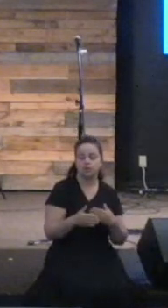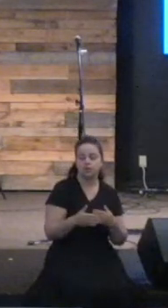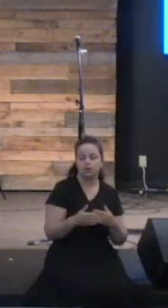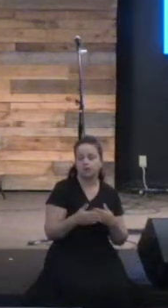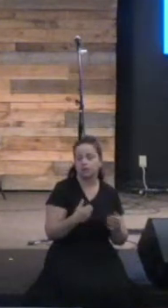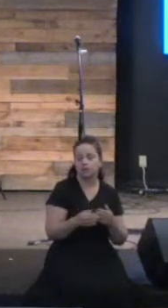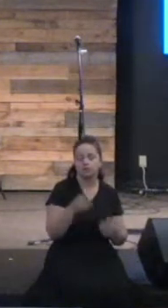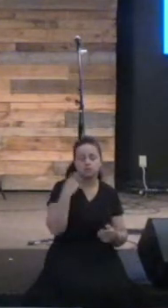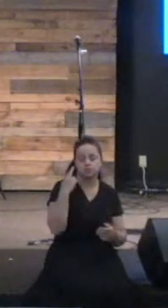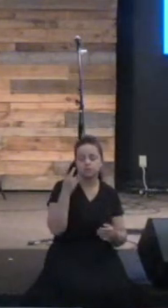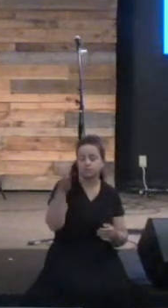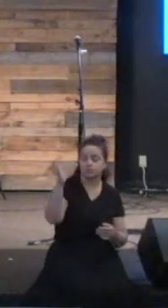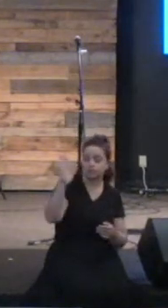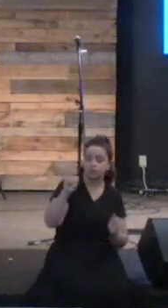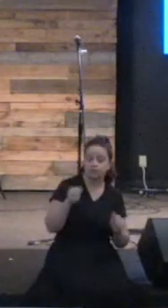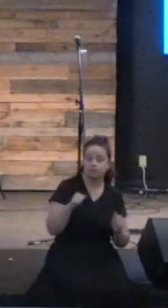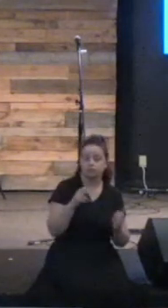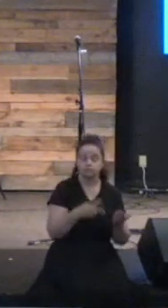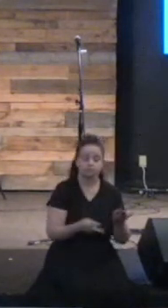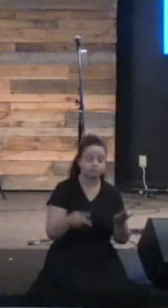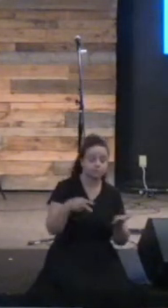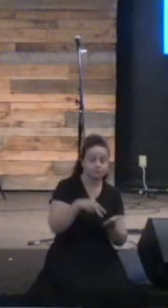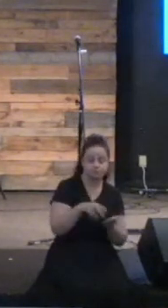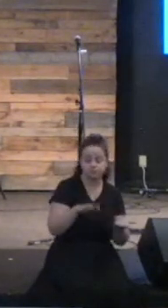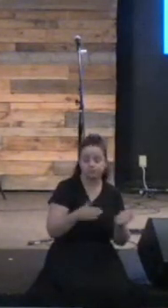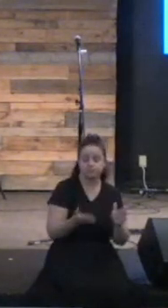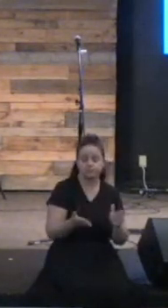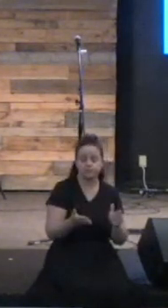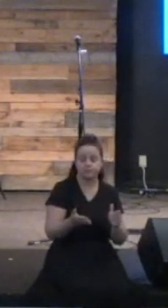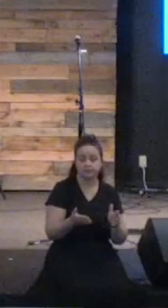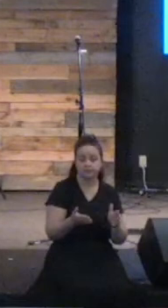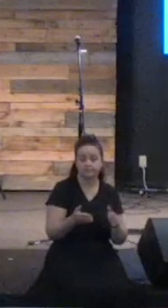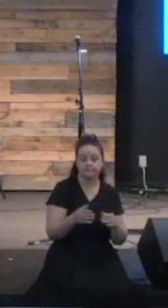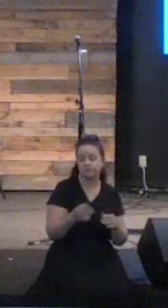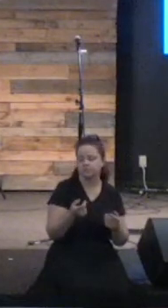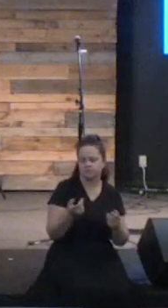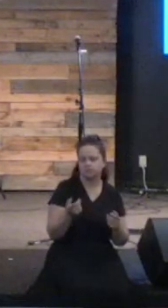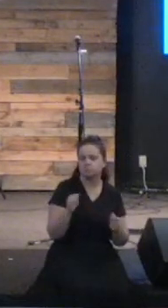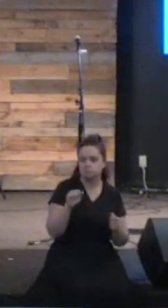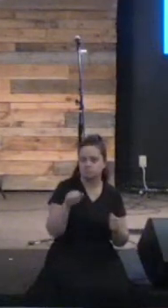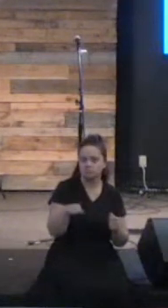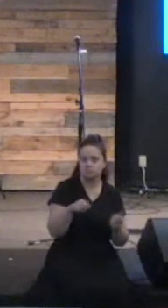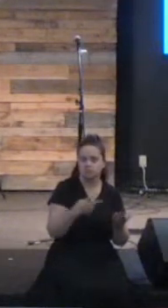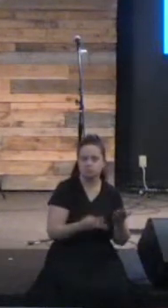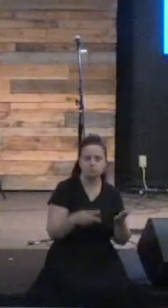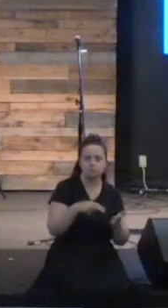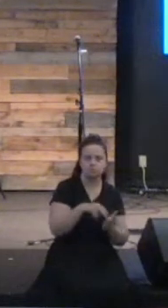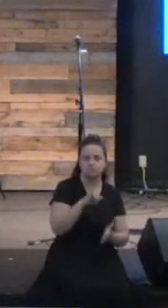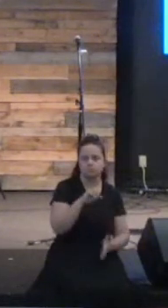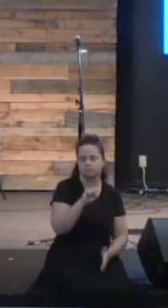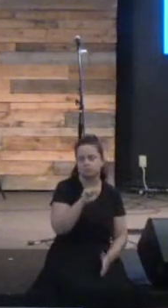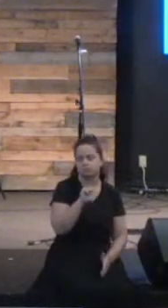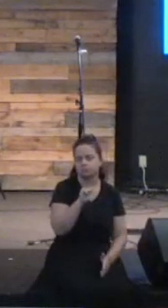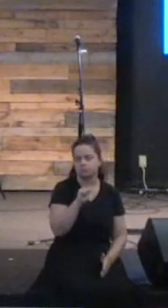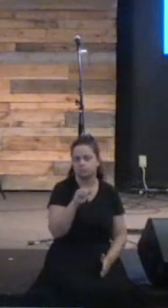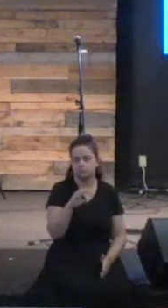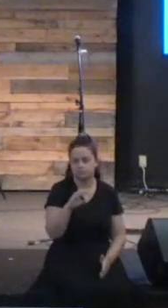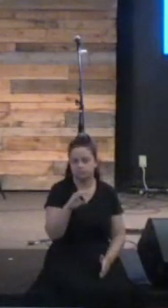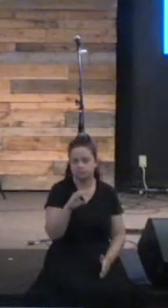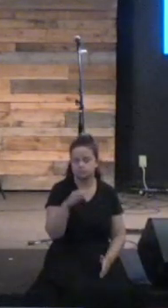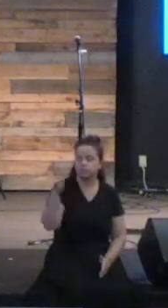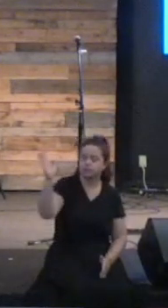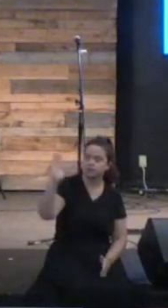the dead and figuratively speaking he did receive Isaac back from the from the from death God gave us a